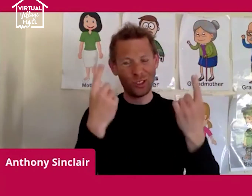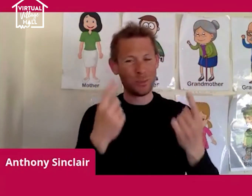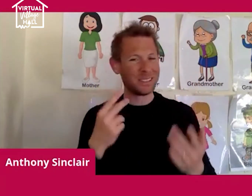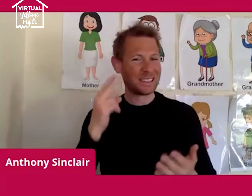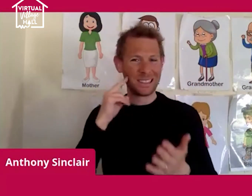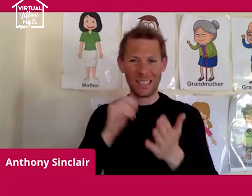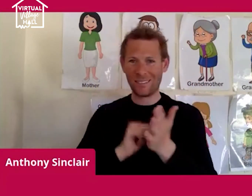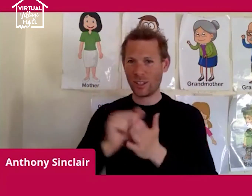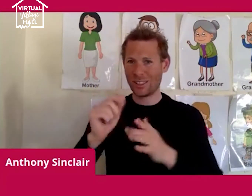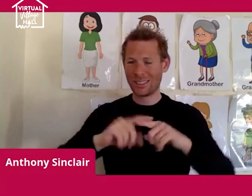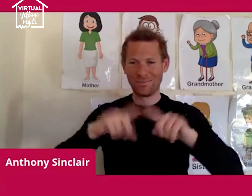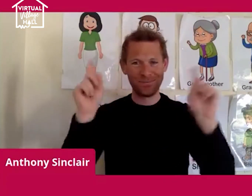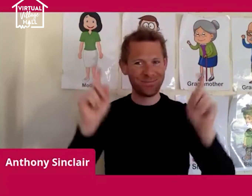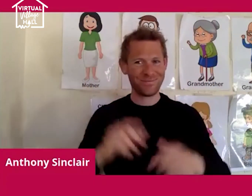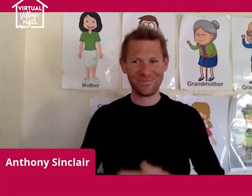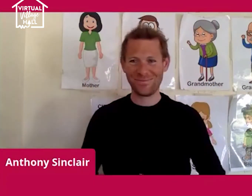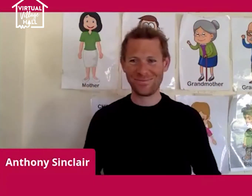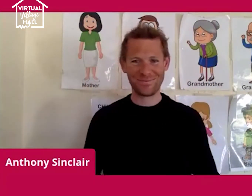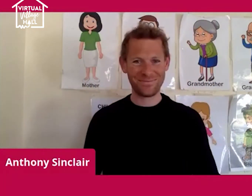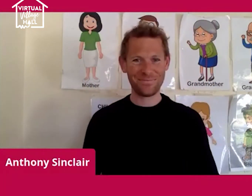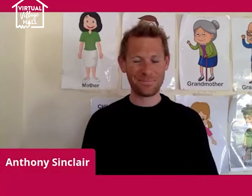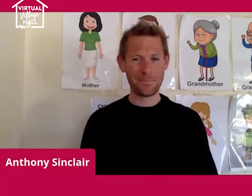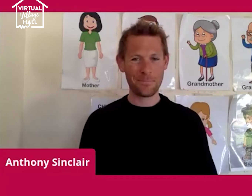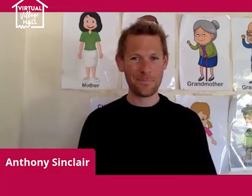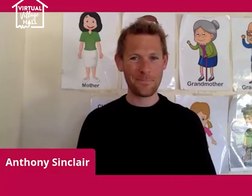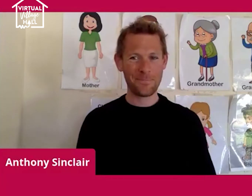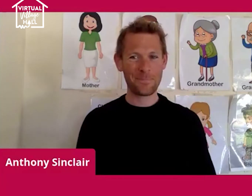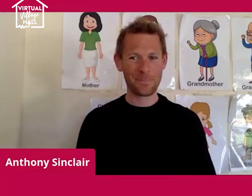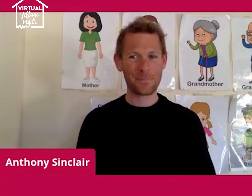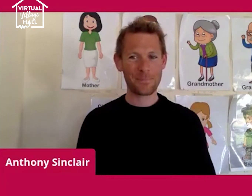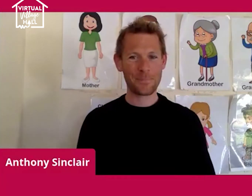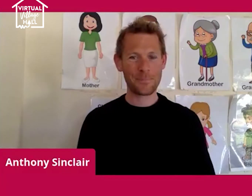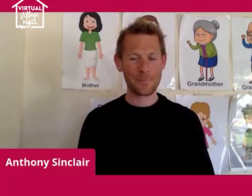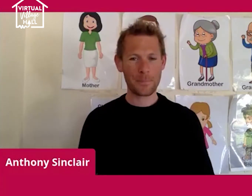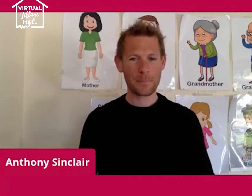culture that's quite rude to flash lights on and off, but I tell you, deaf culture is very different.